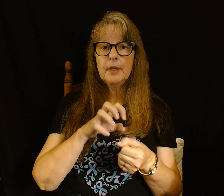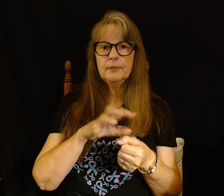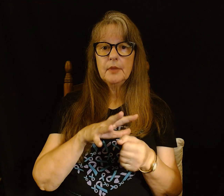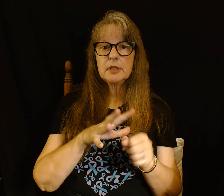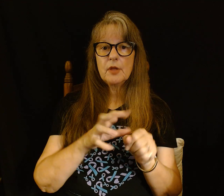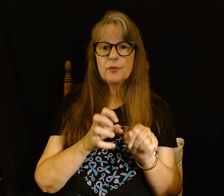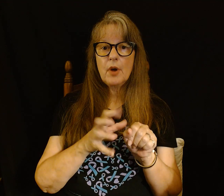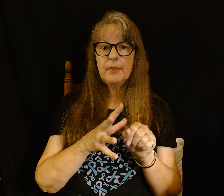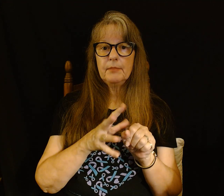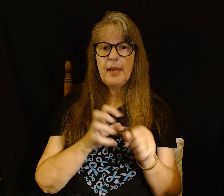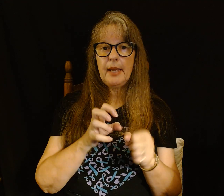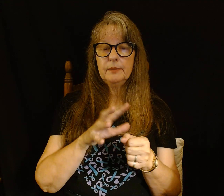It's a throbbing pain.